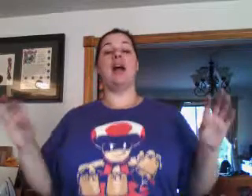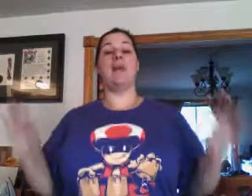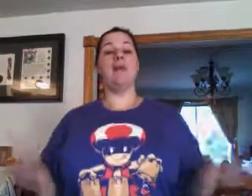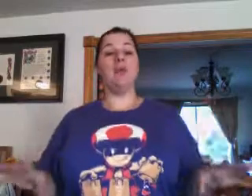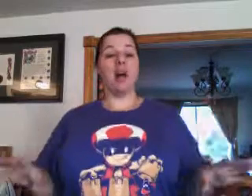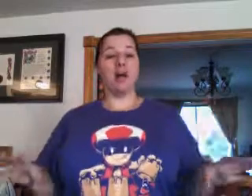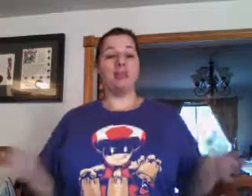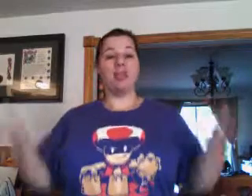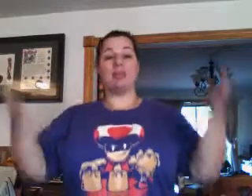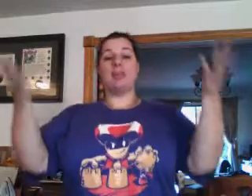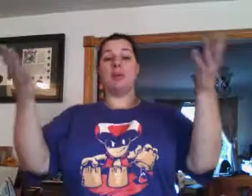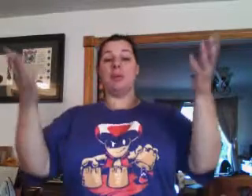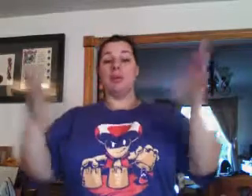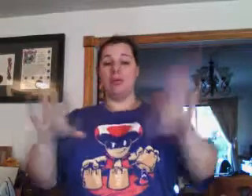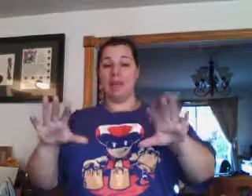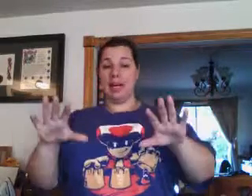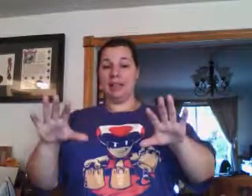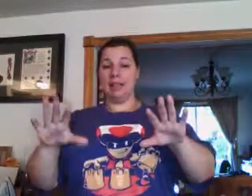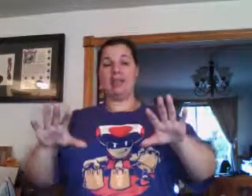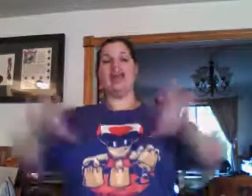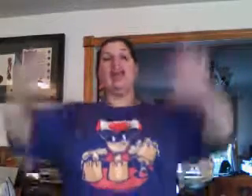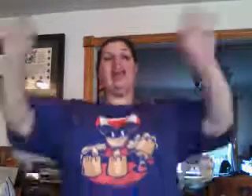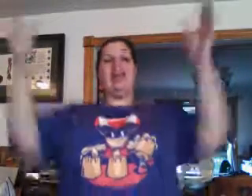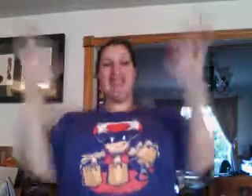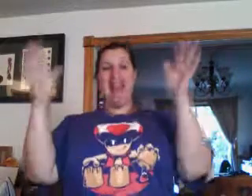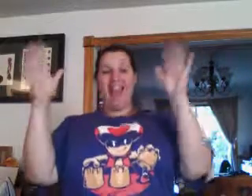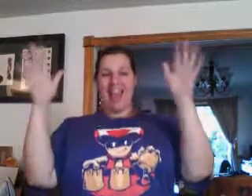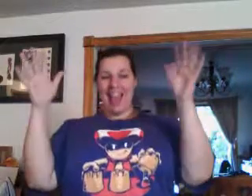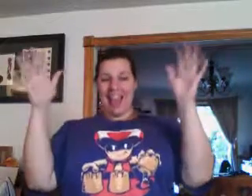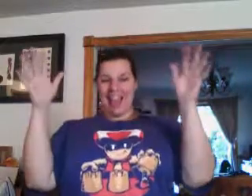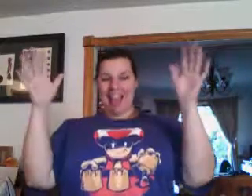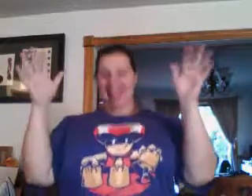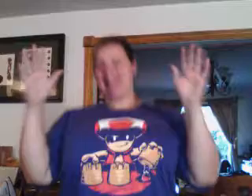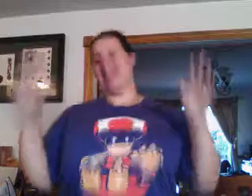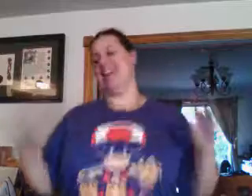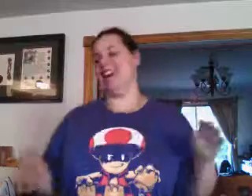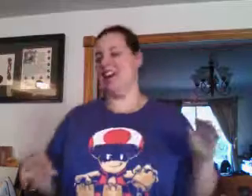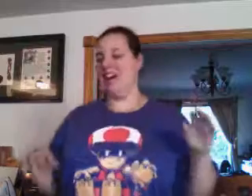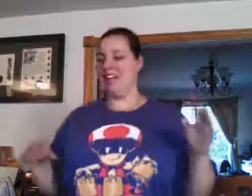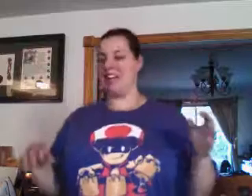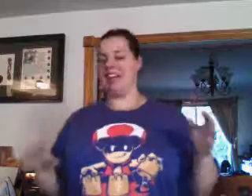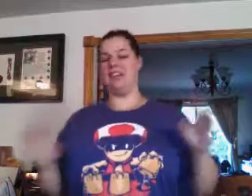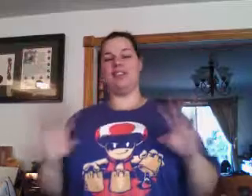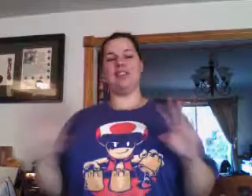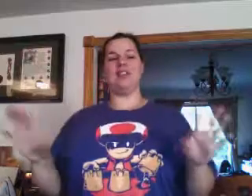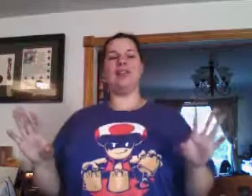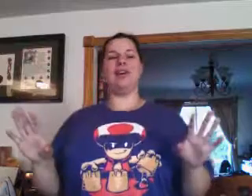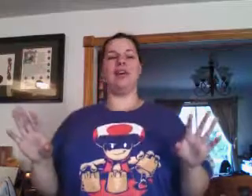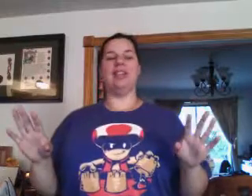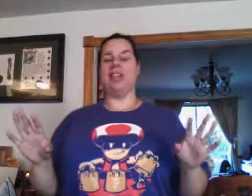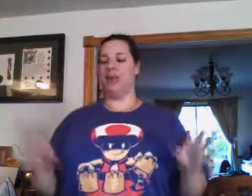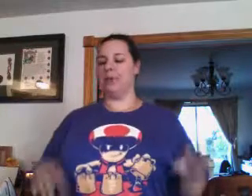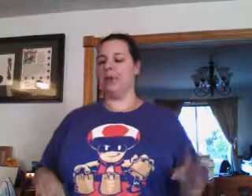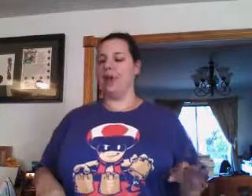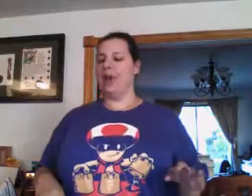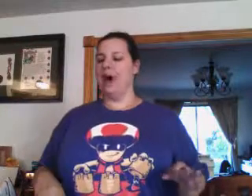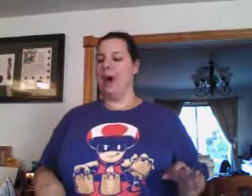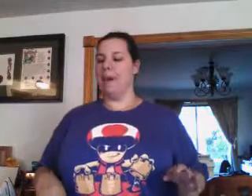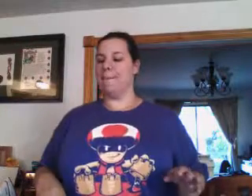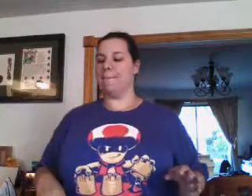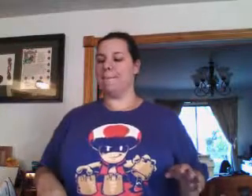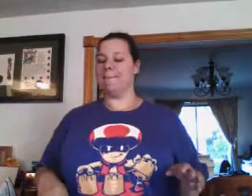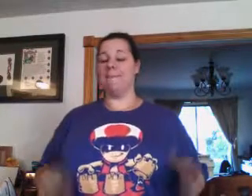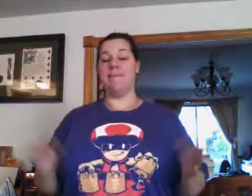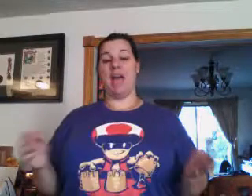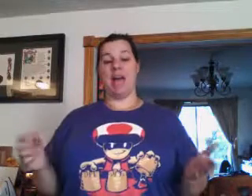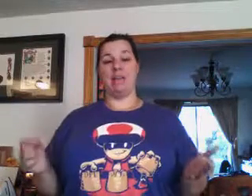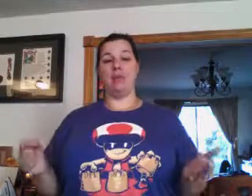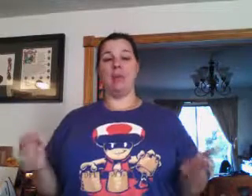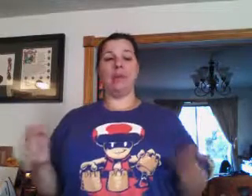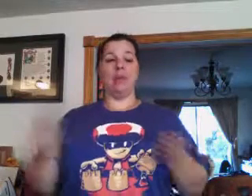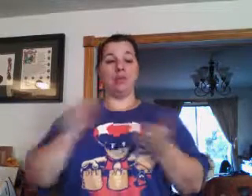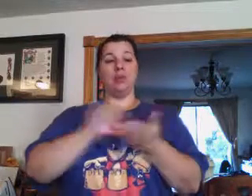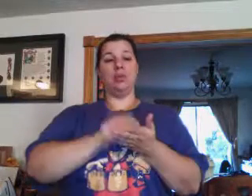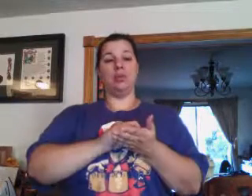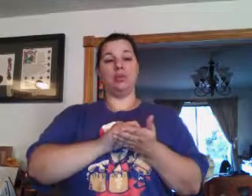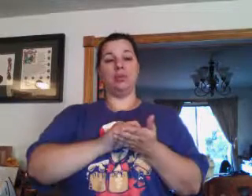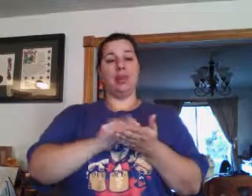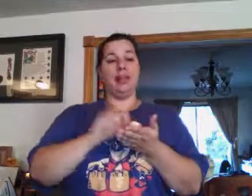Couple more objects and then we're done. Yay! All right, so stuff you already know. pen or pencil or to